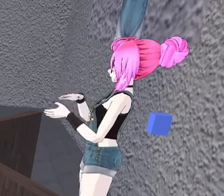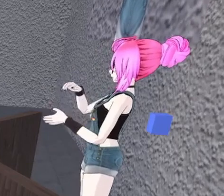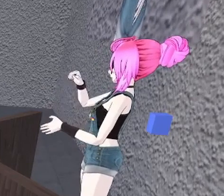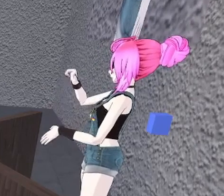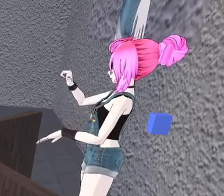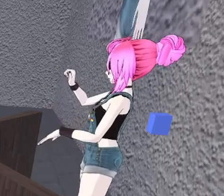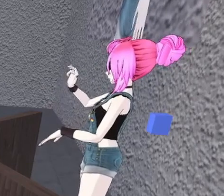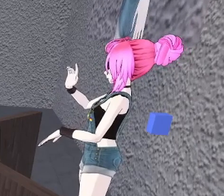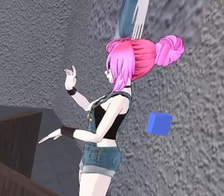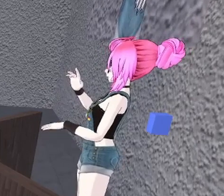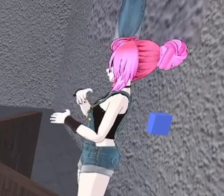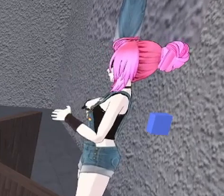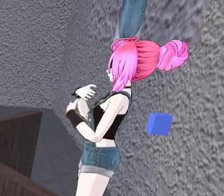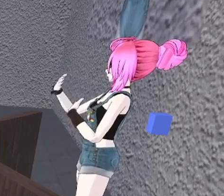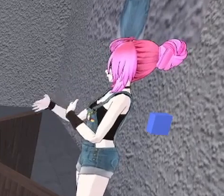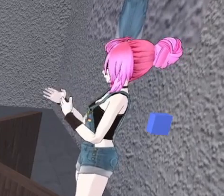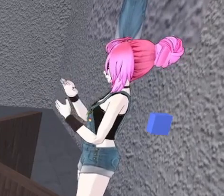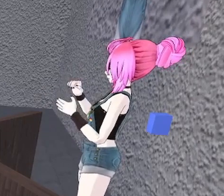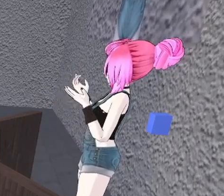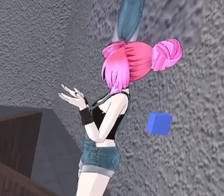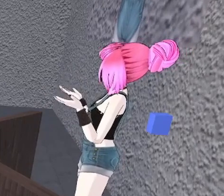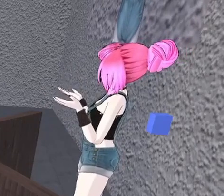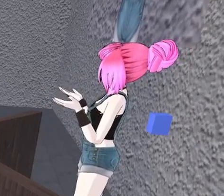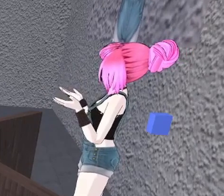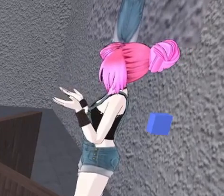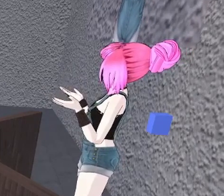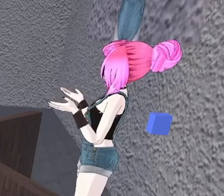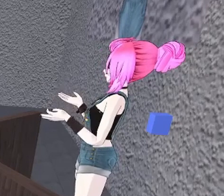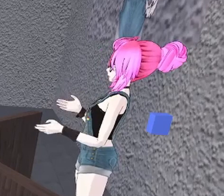what should be my priorities to learn to have a proper conversation with someone?